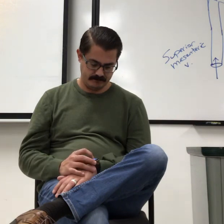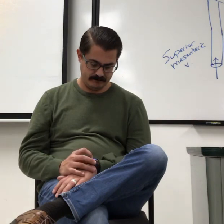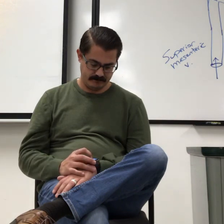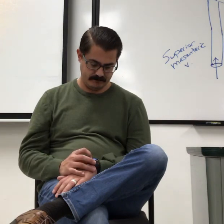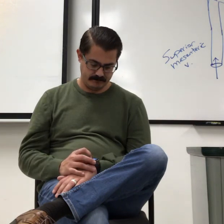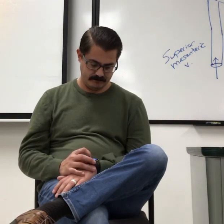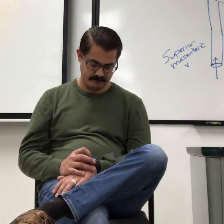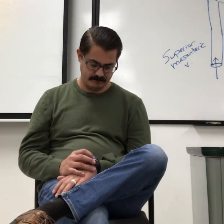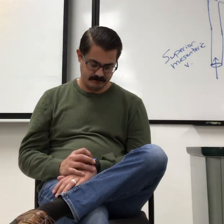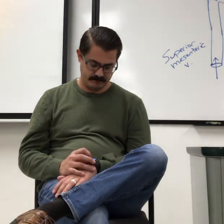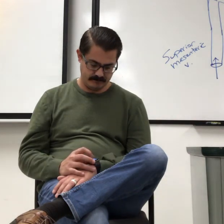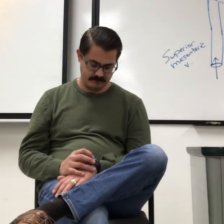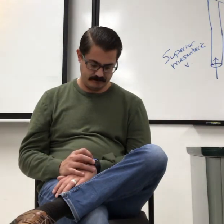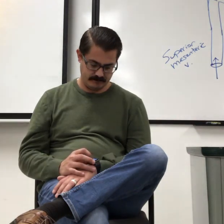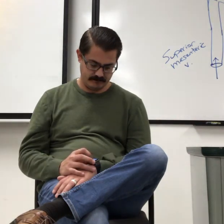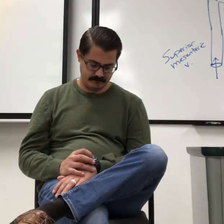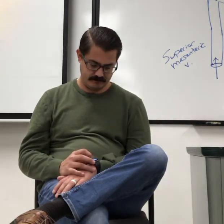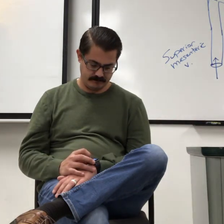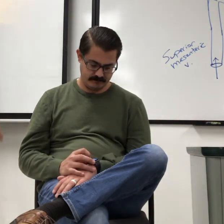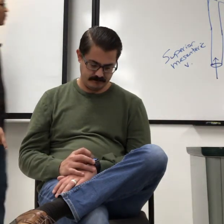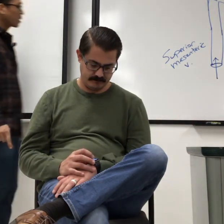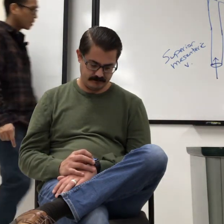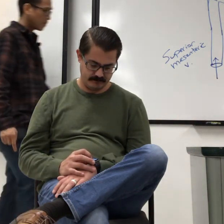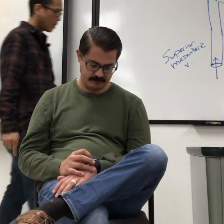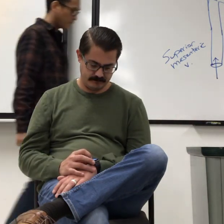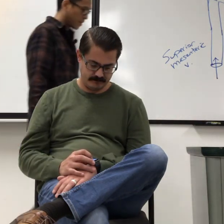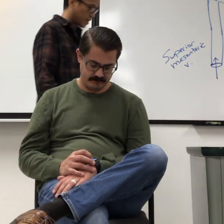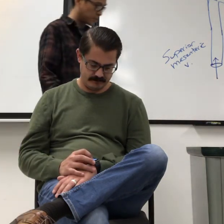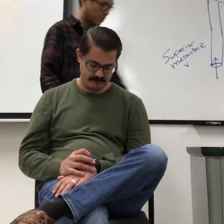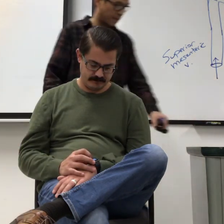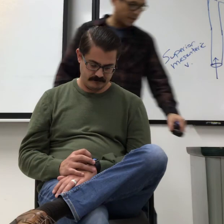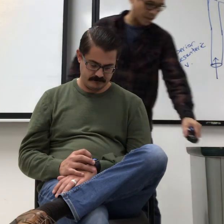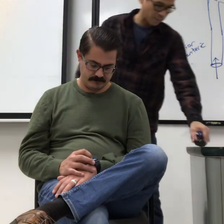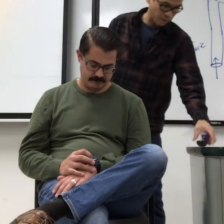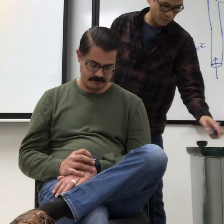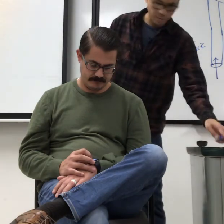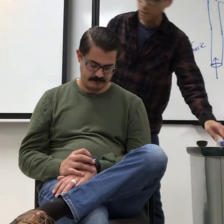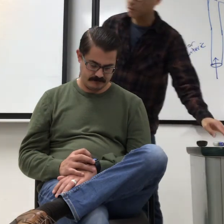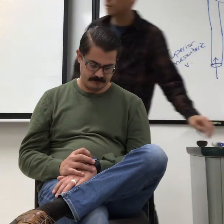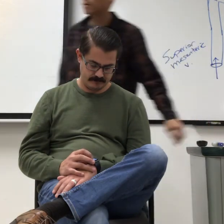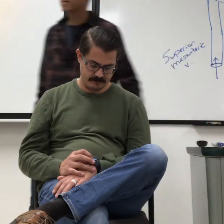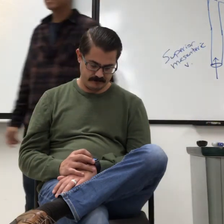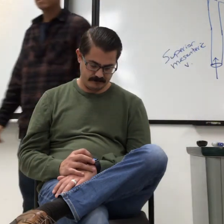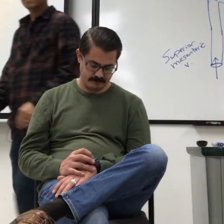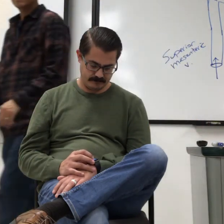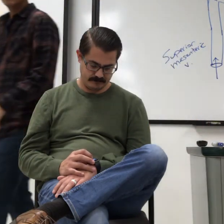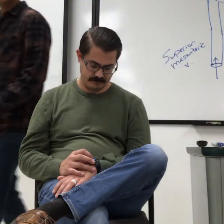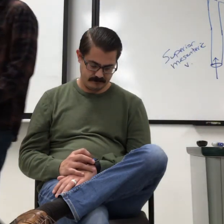I'll make a modification on my camera.